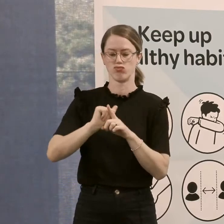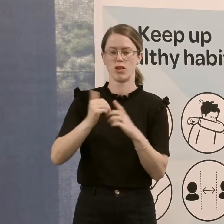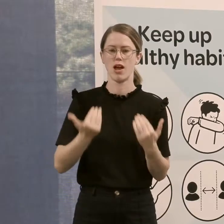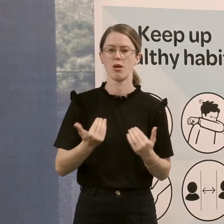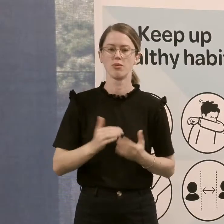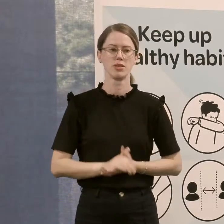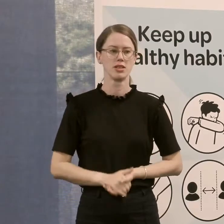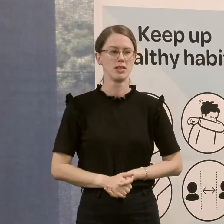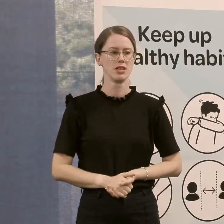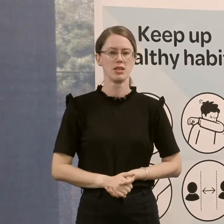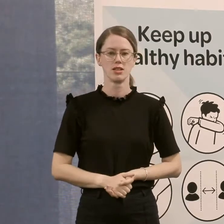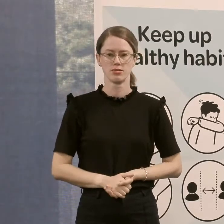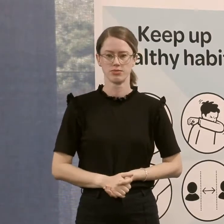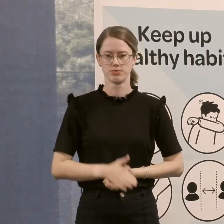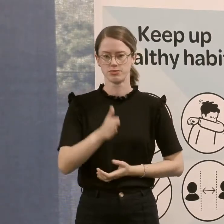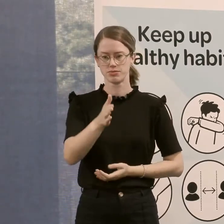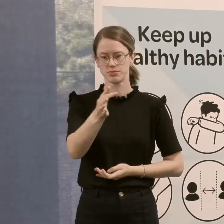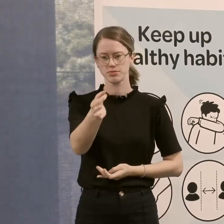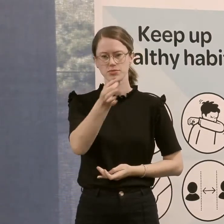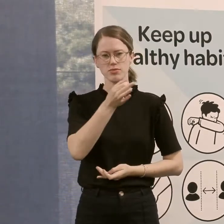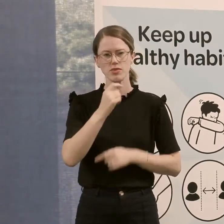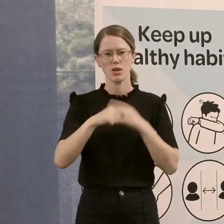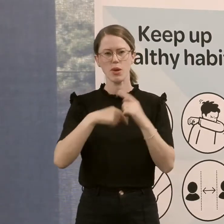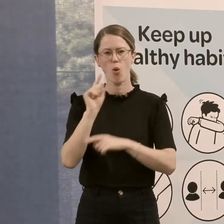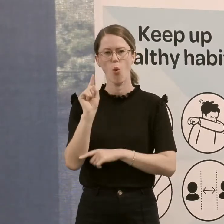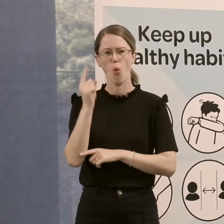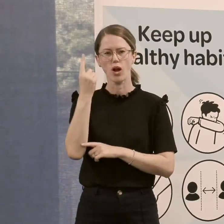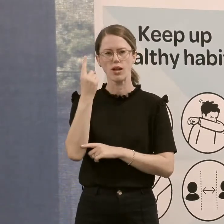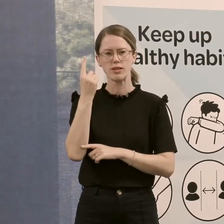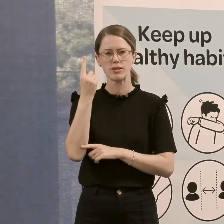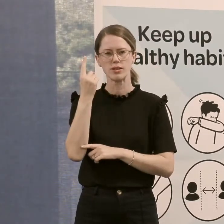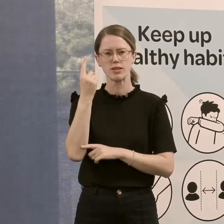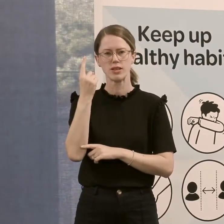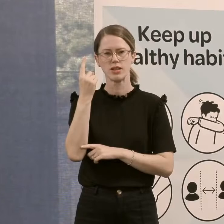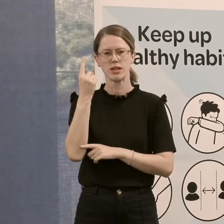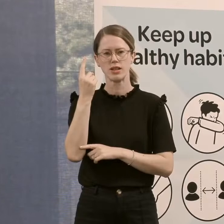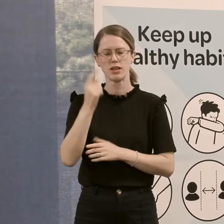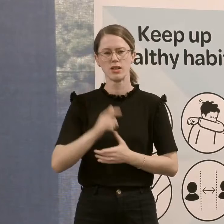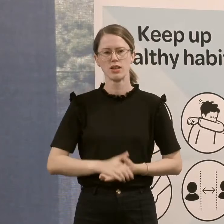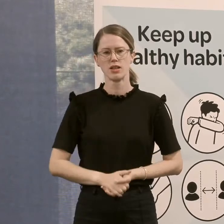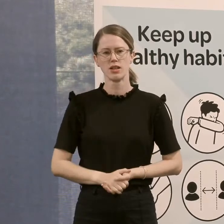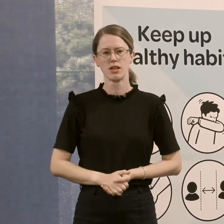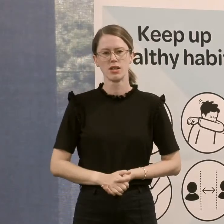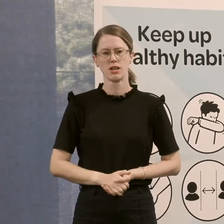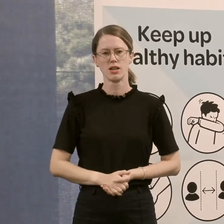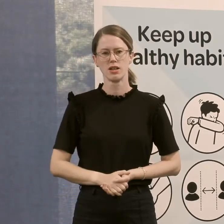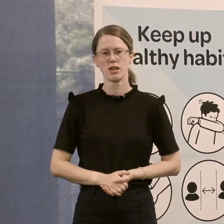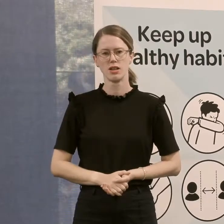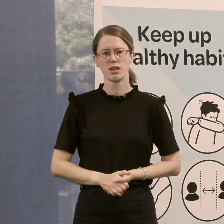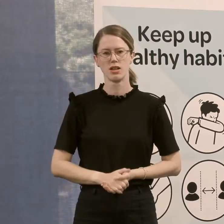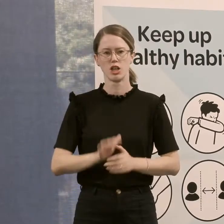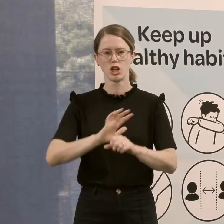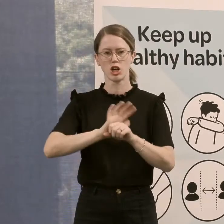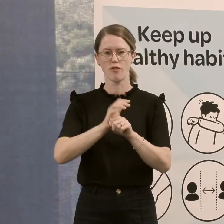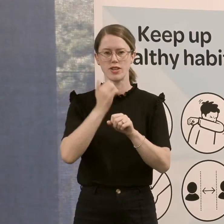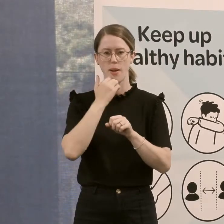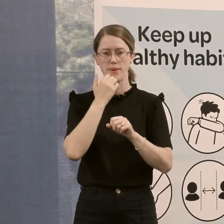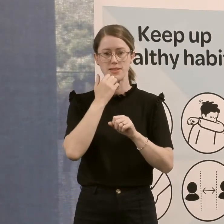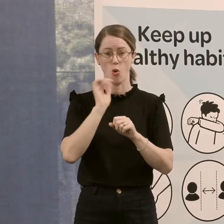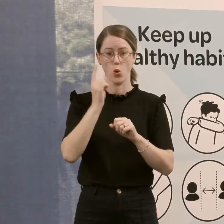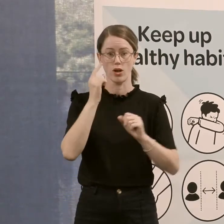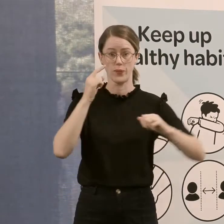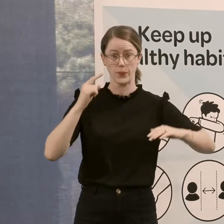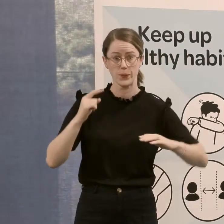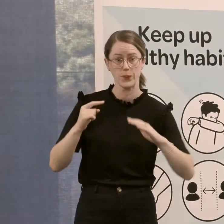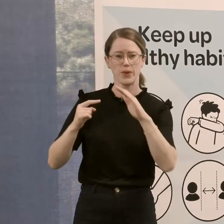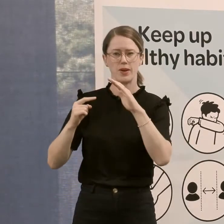the... Yep, I please. was going to go back to Auckland, if that's okay, around that. I guess the increase in cases now, are you concerned